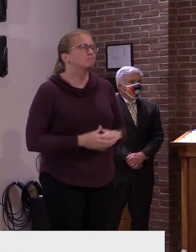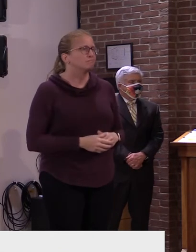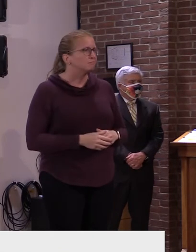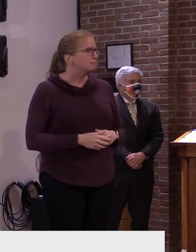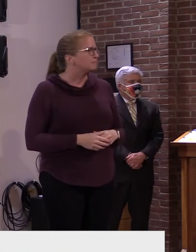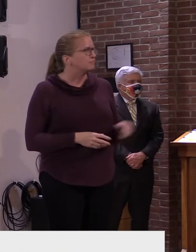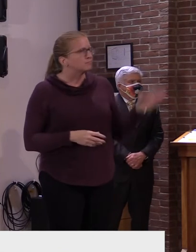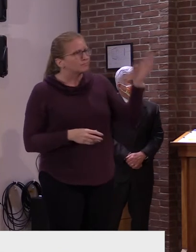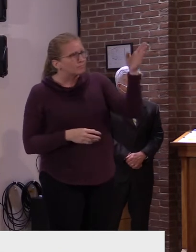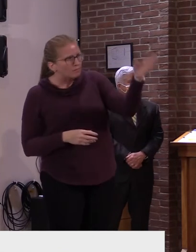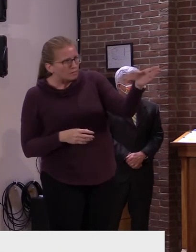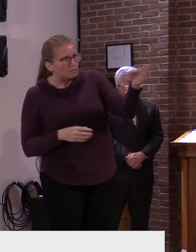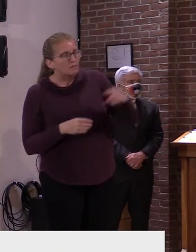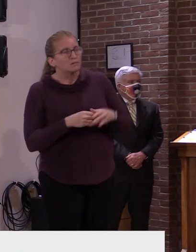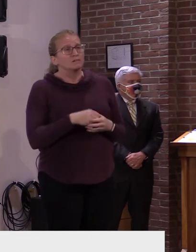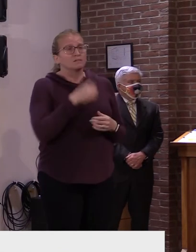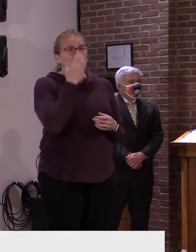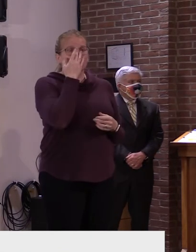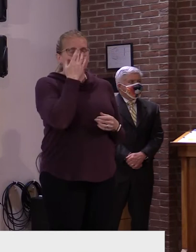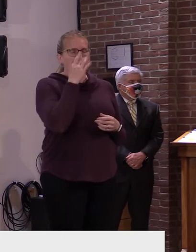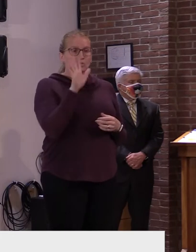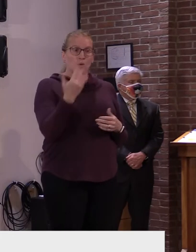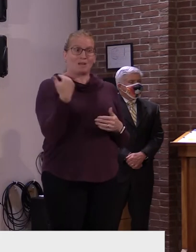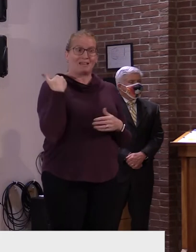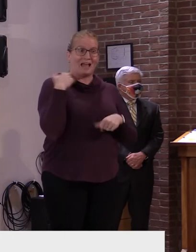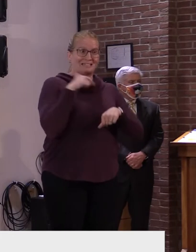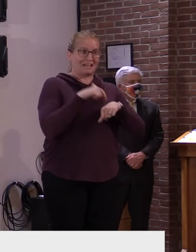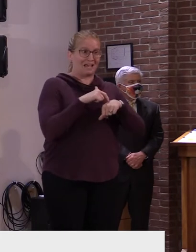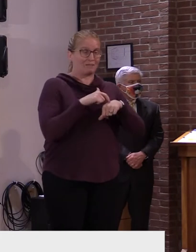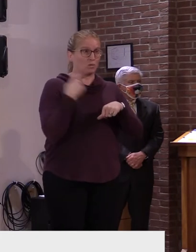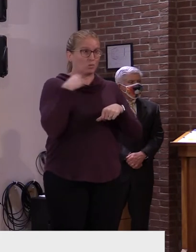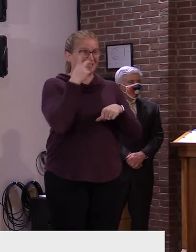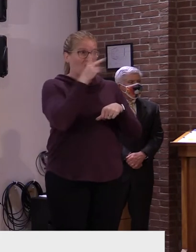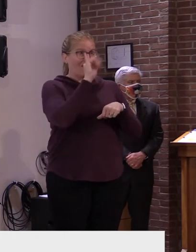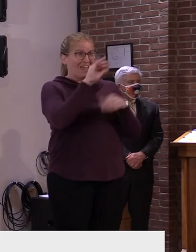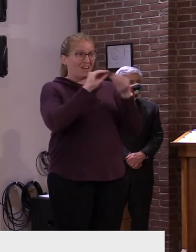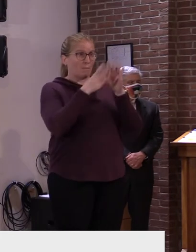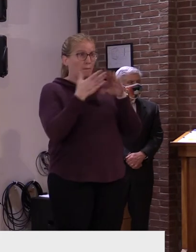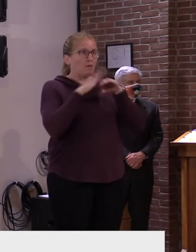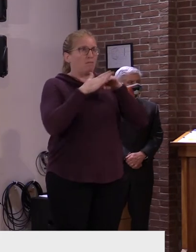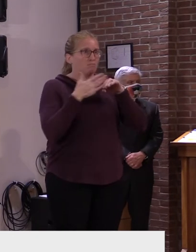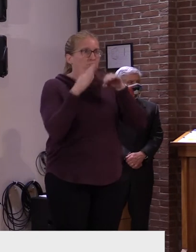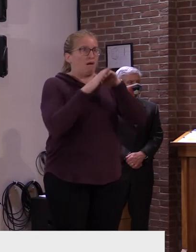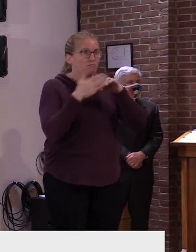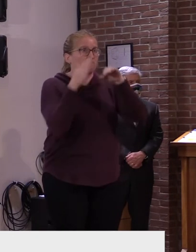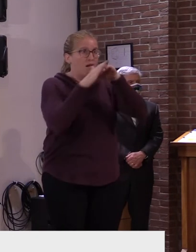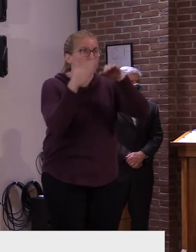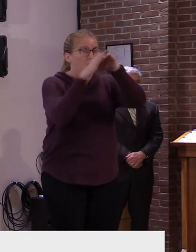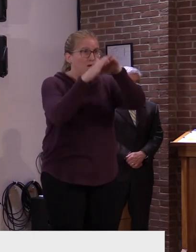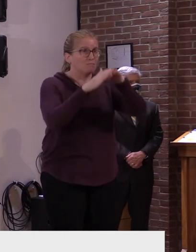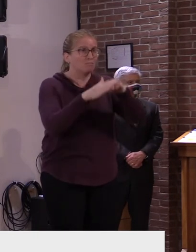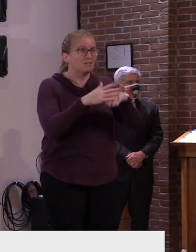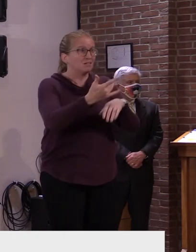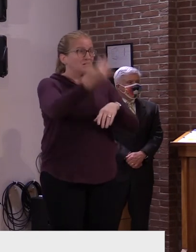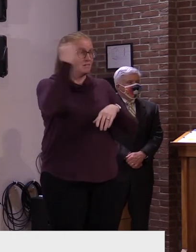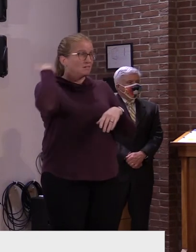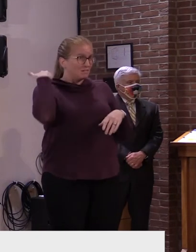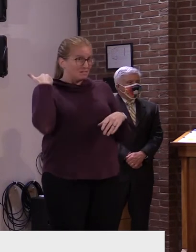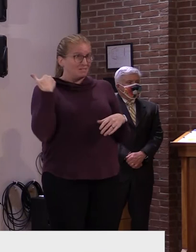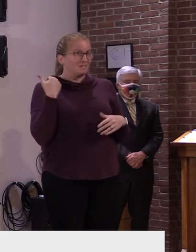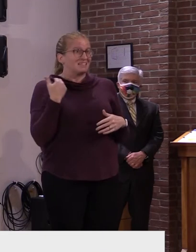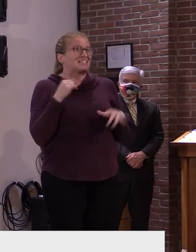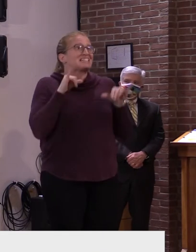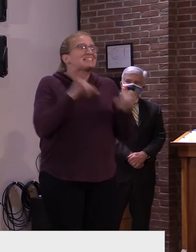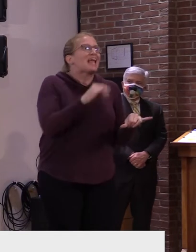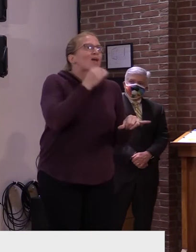so governor the last time you were seeing these kinds of individual jumps in cases on a given day was when we were still in the middle of the stay home